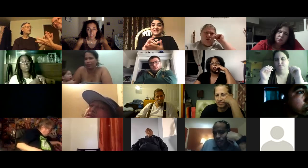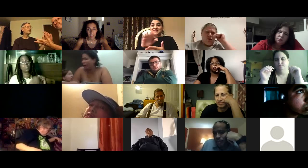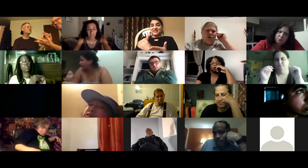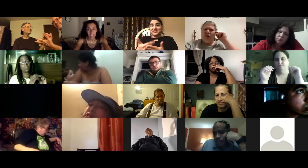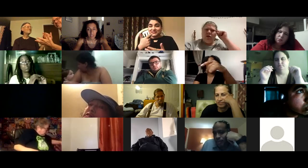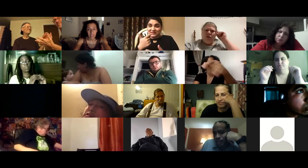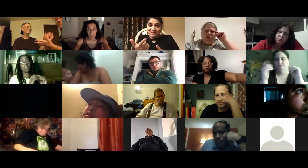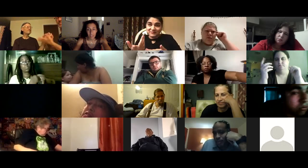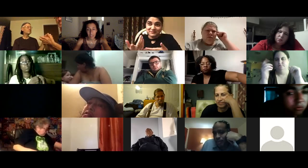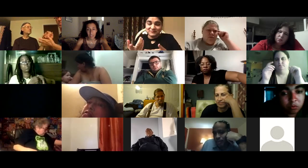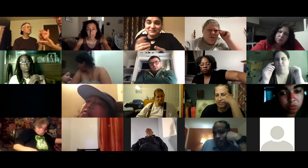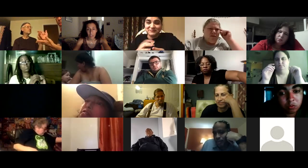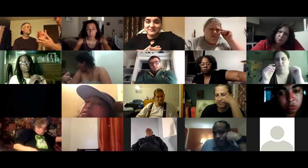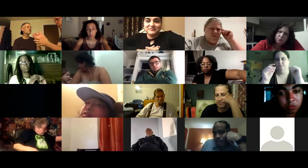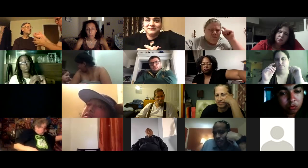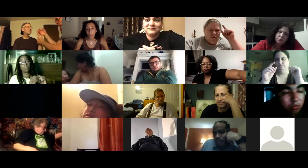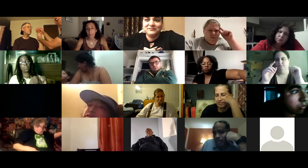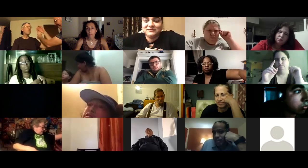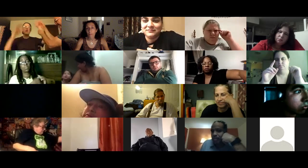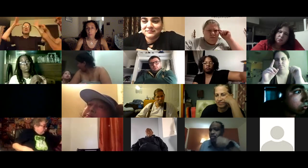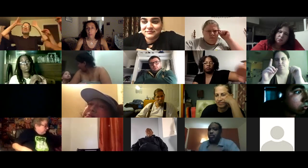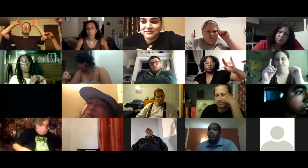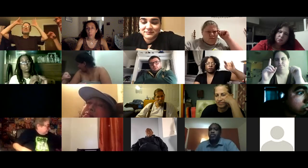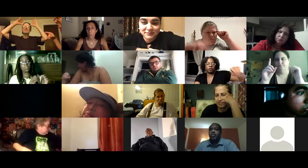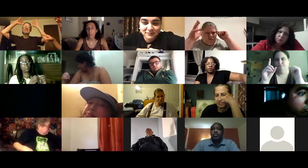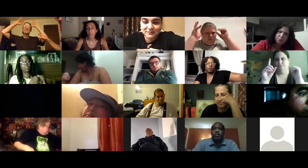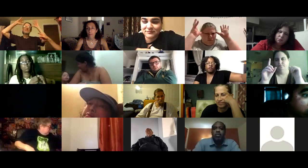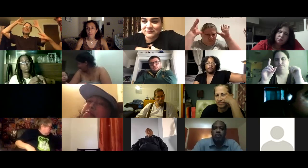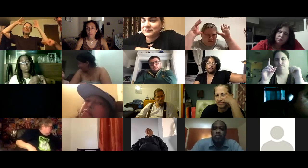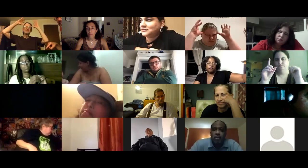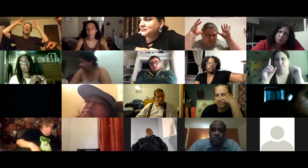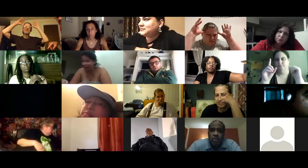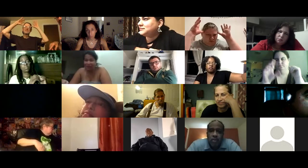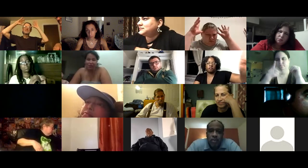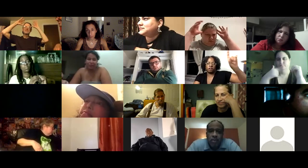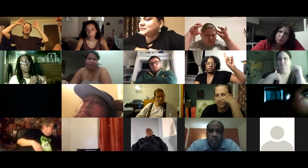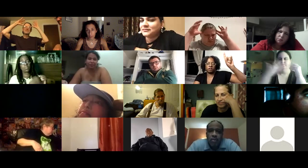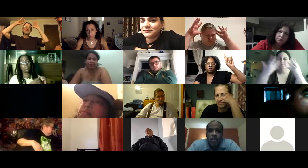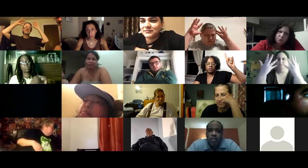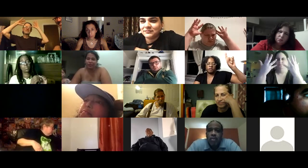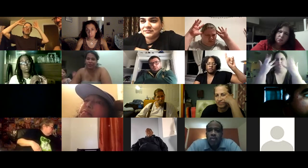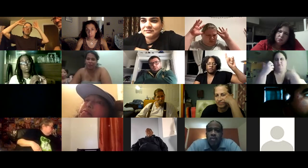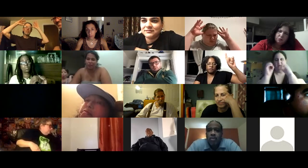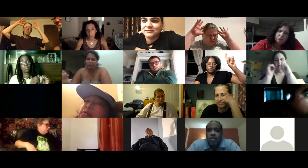language, whatever the cop wants to say and whatever the deafblind individual wants to voice as well.